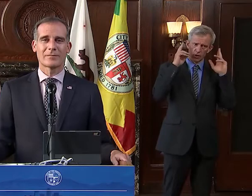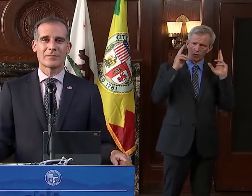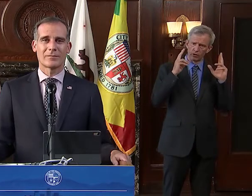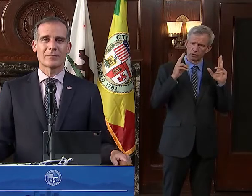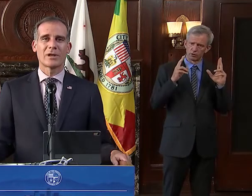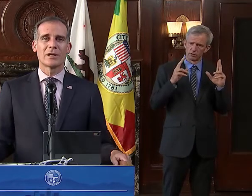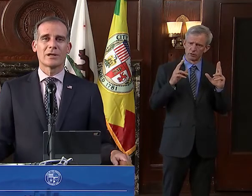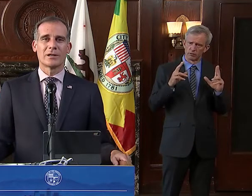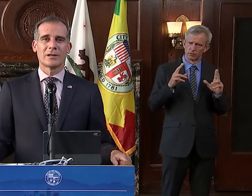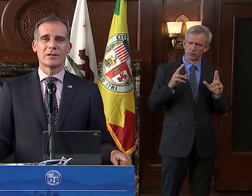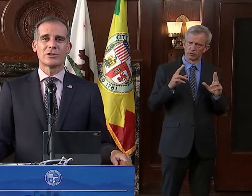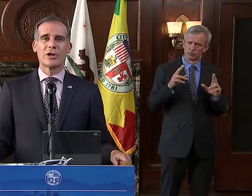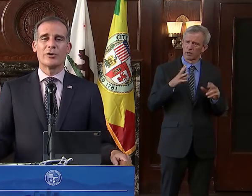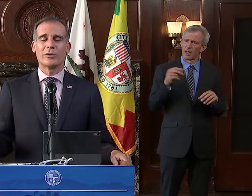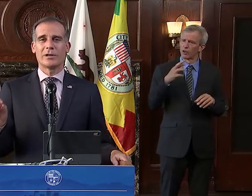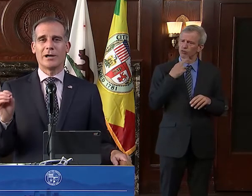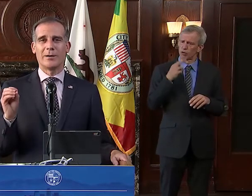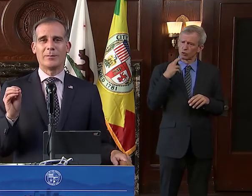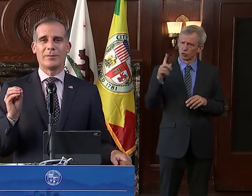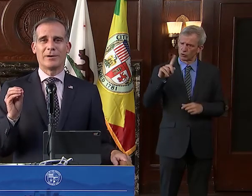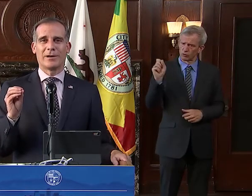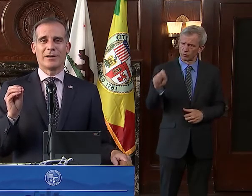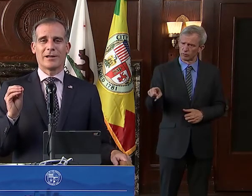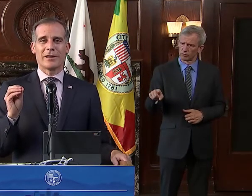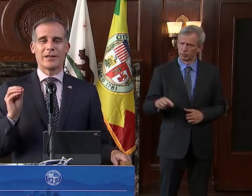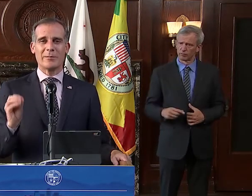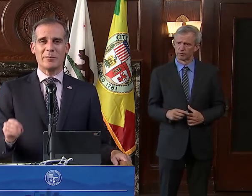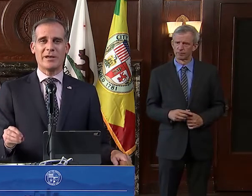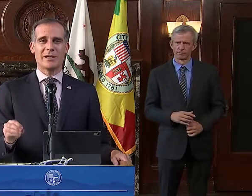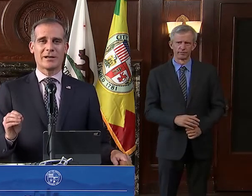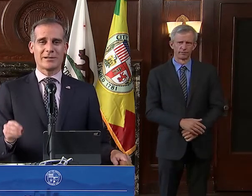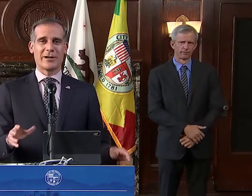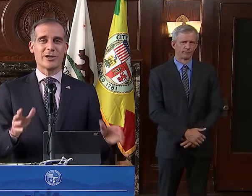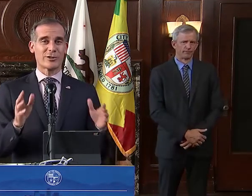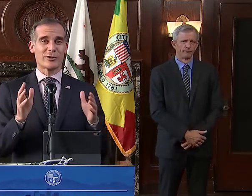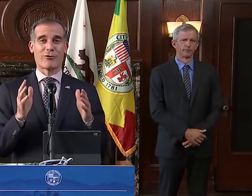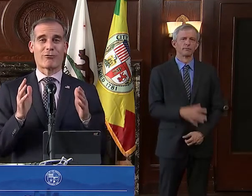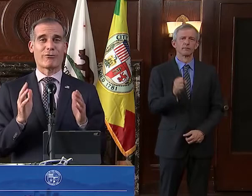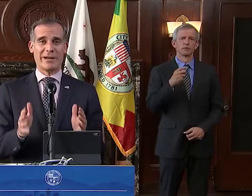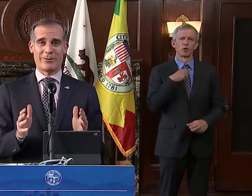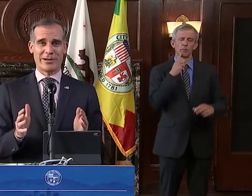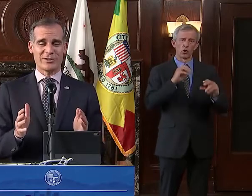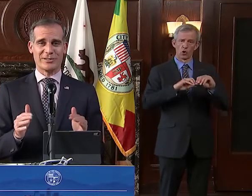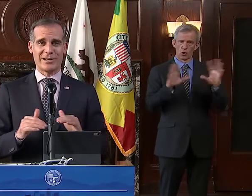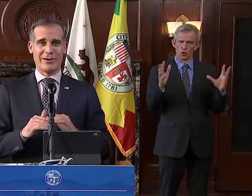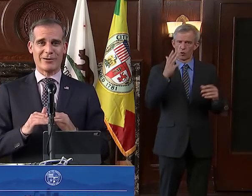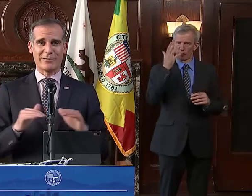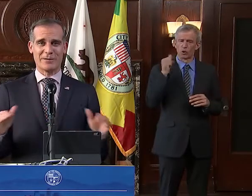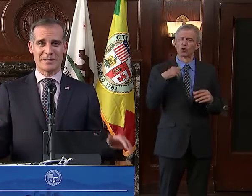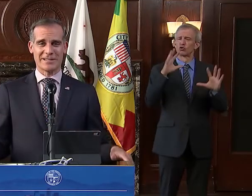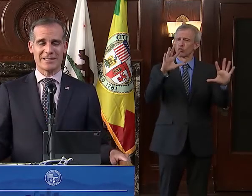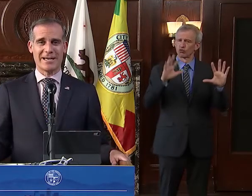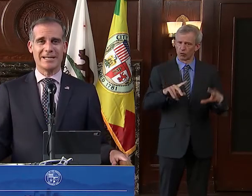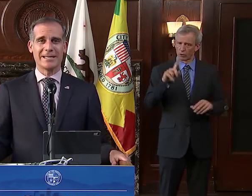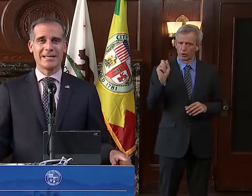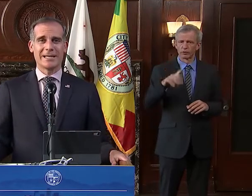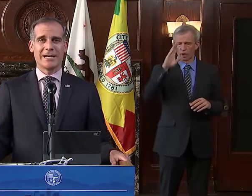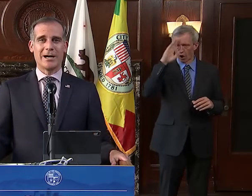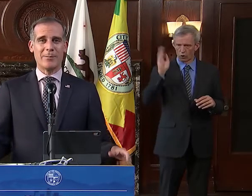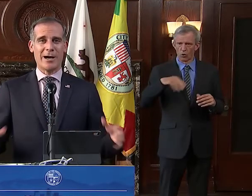in-dining restaurants? So let me be clear, because those are great questions, and I know how confusing this can